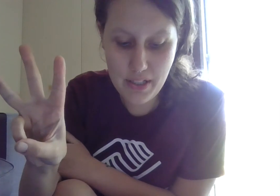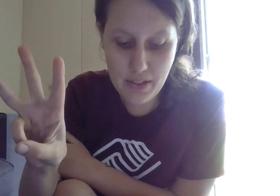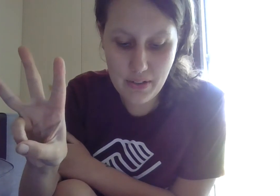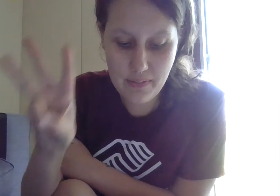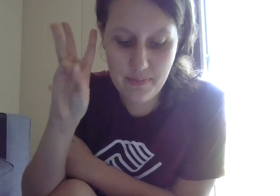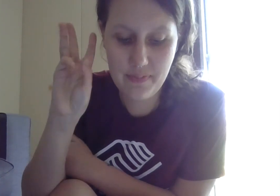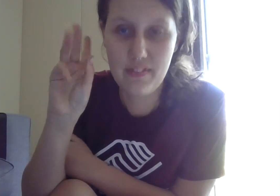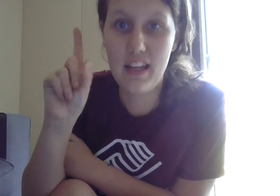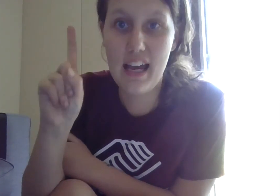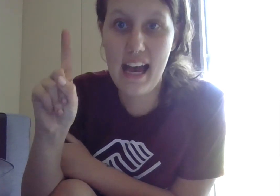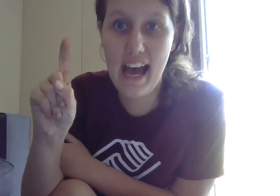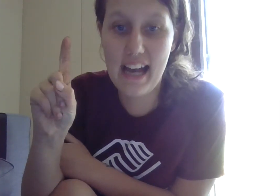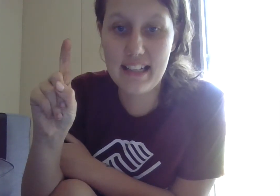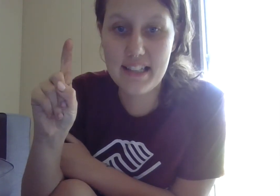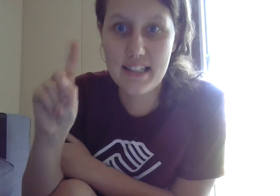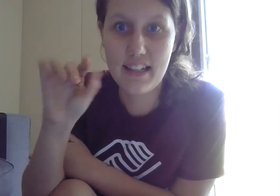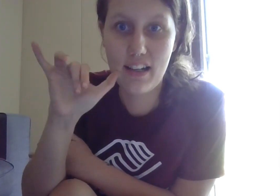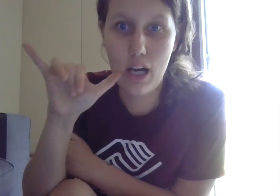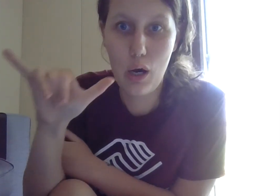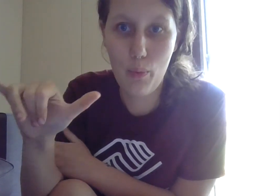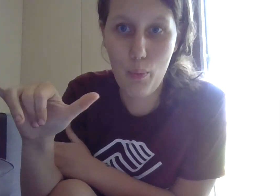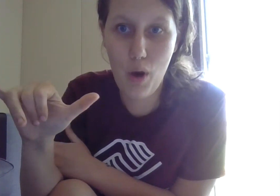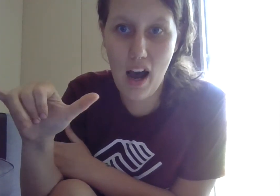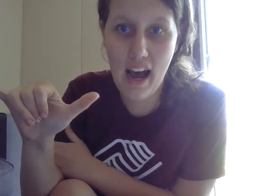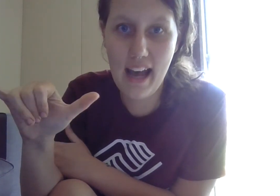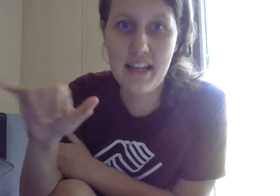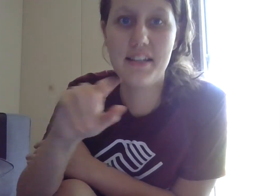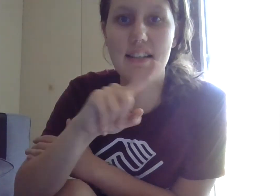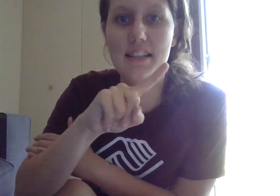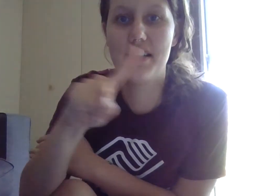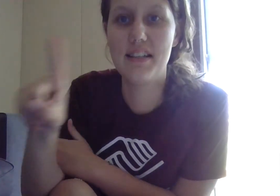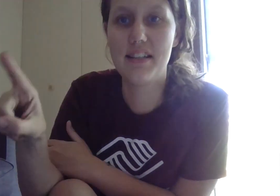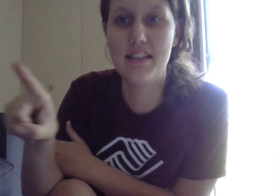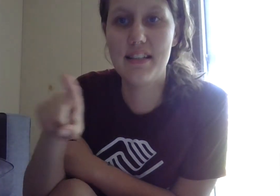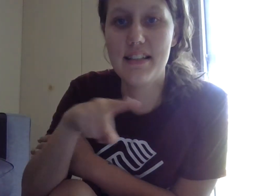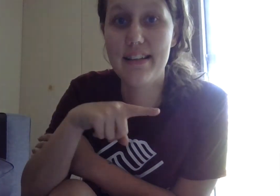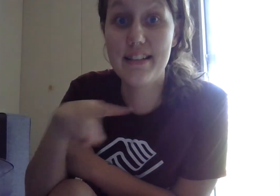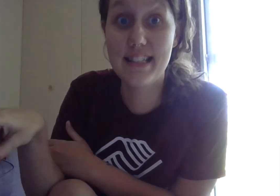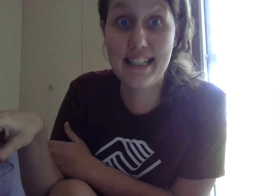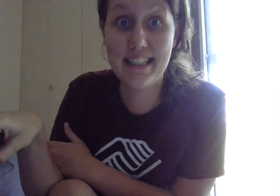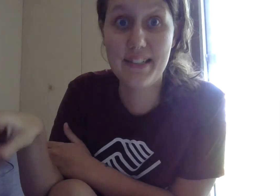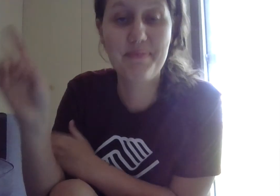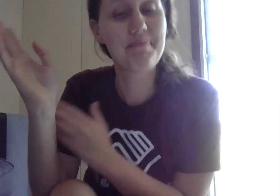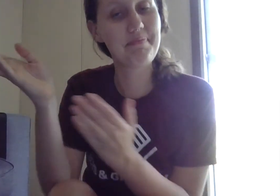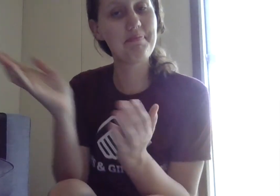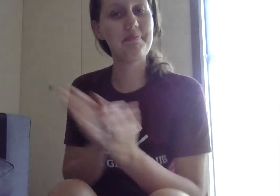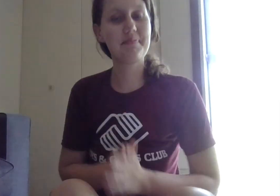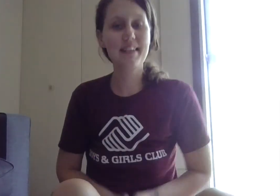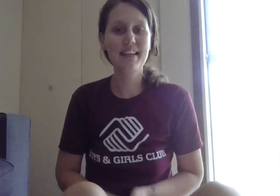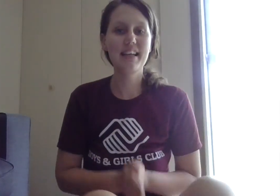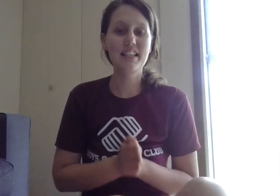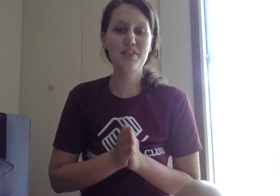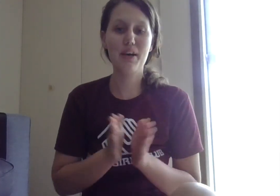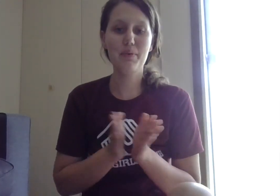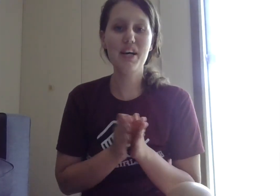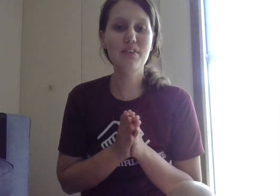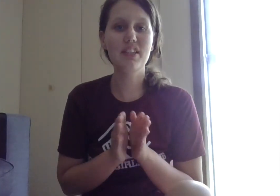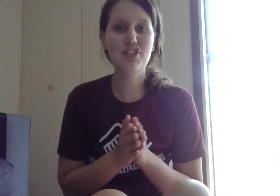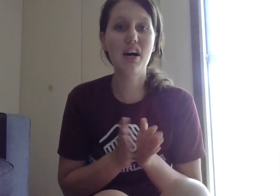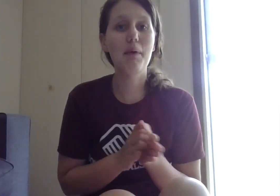W, X, Y, Z. So there we go. Good job if